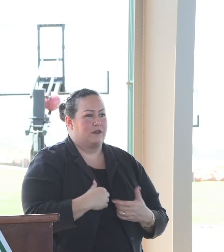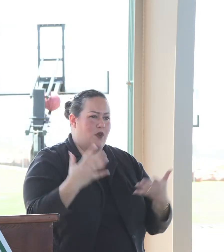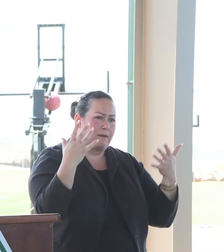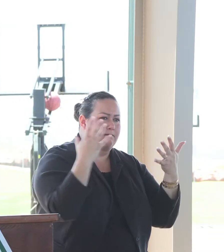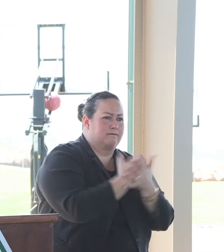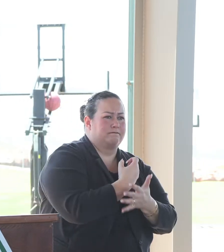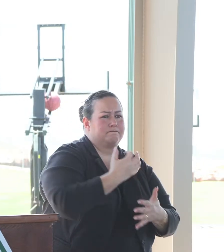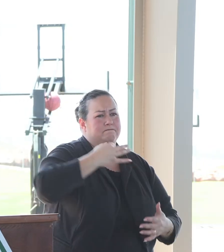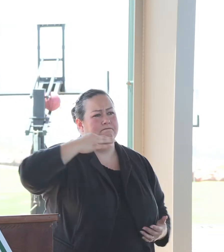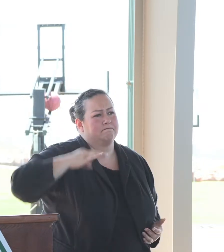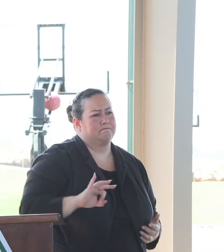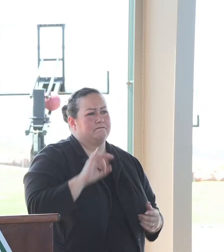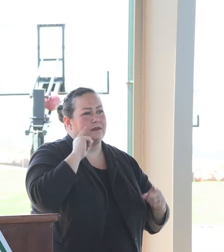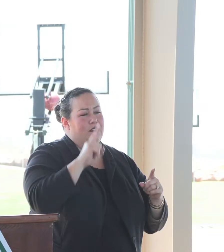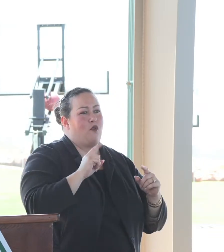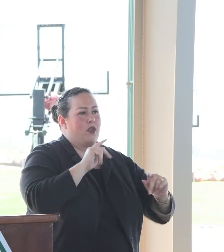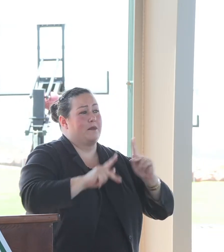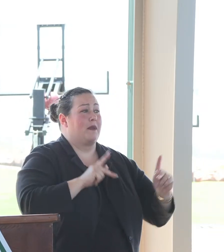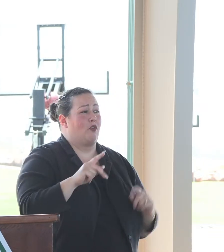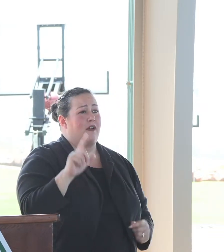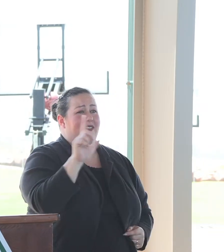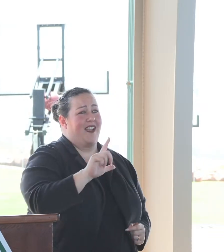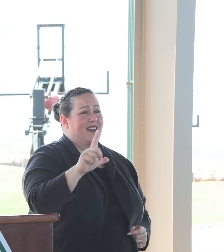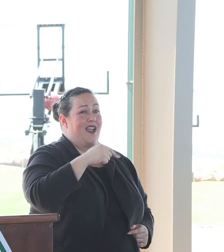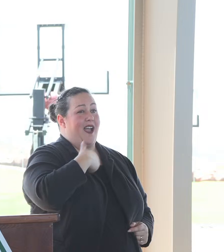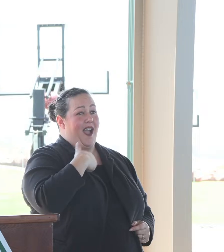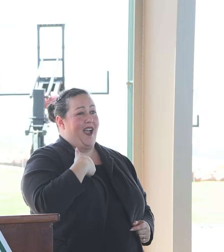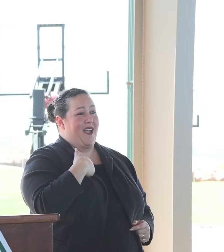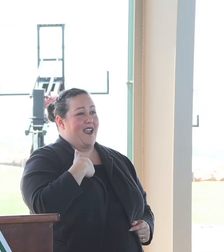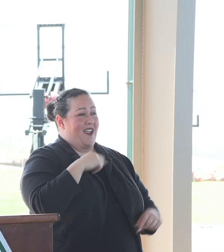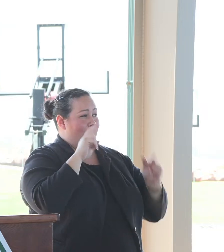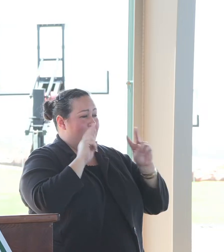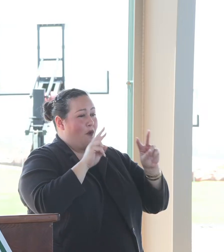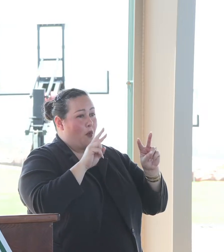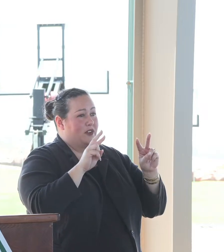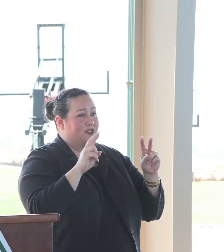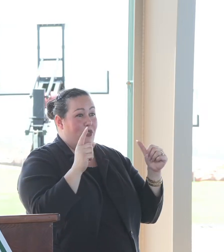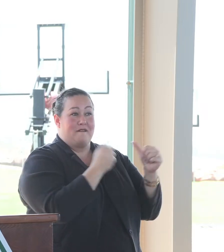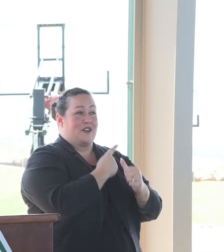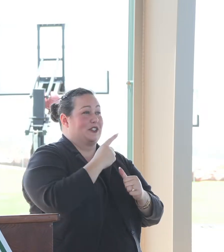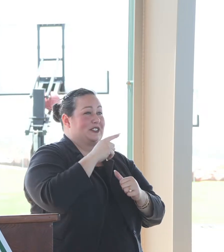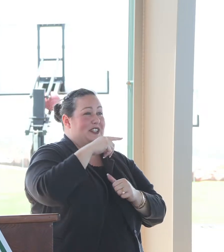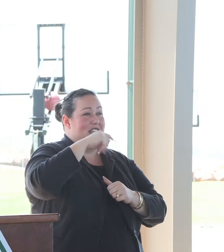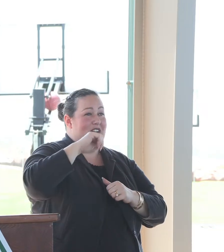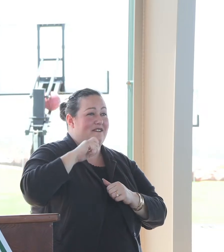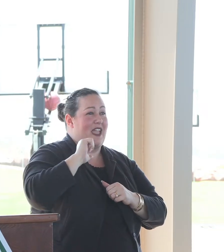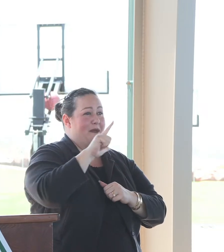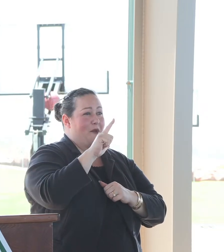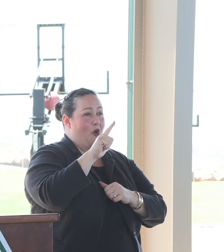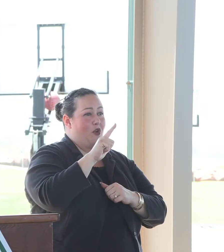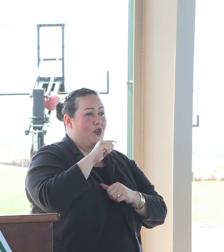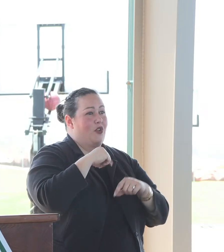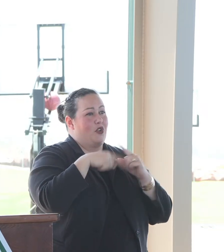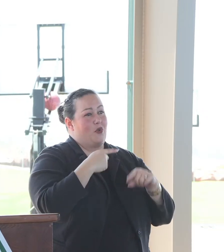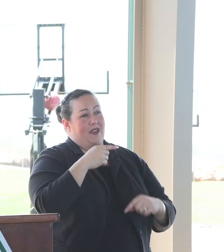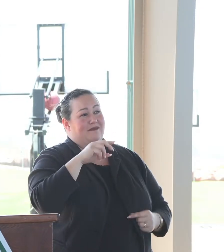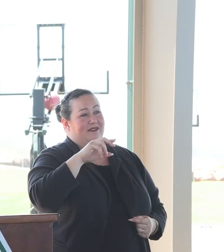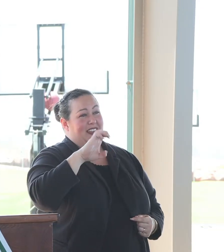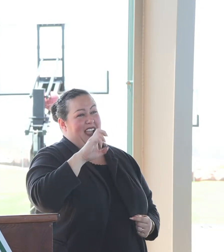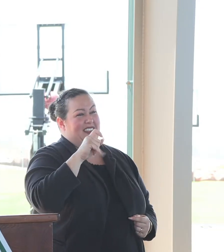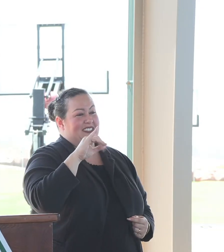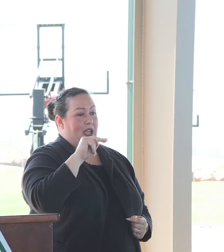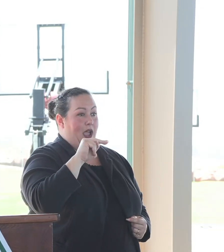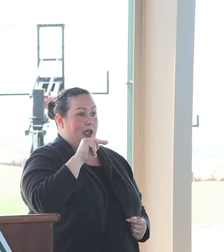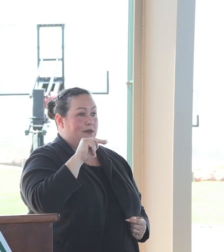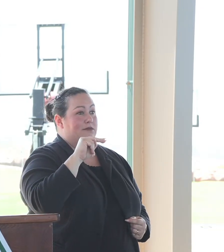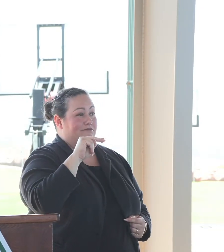the people of Lahaina. I look forward to the 1st of April when Einstein's advice will again